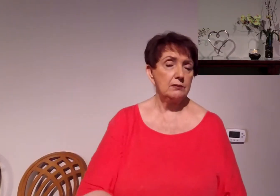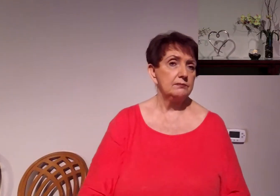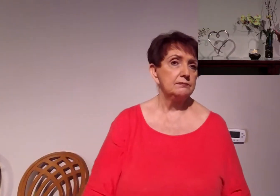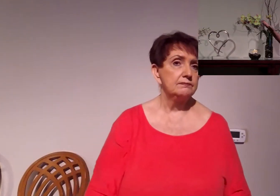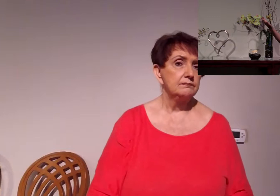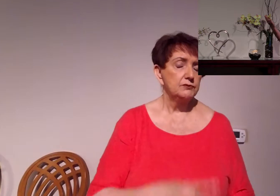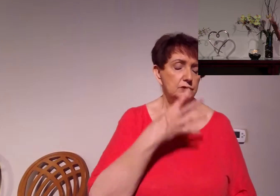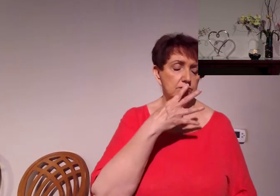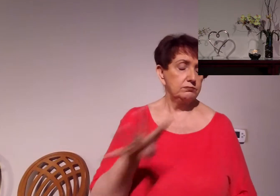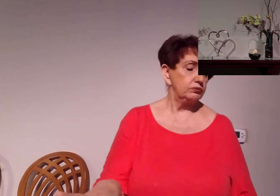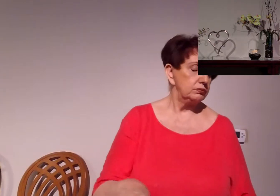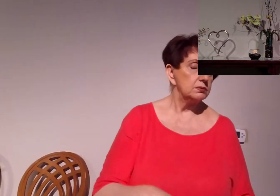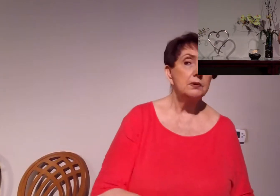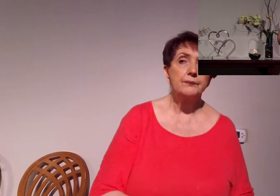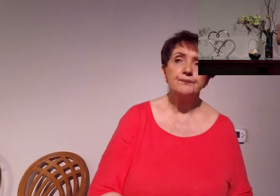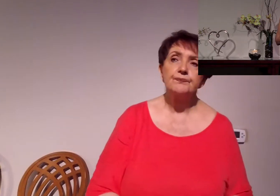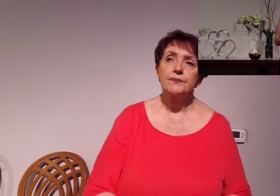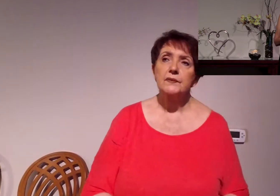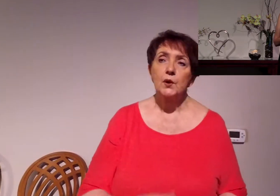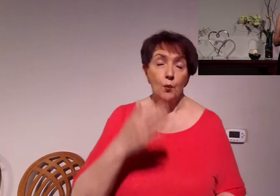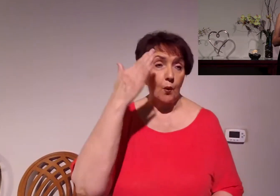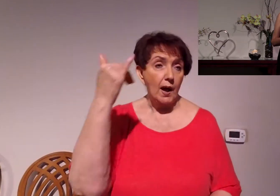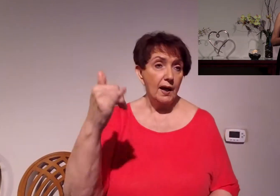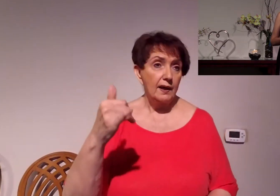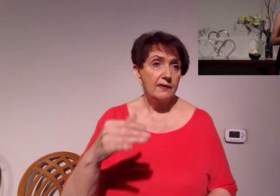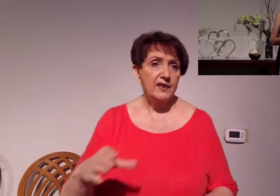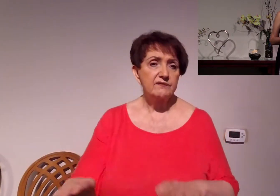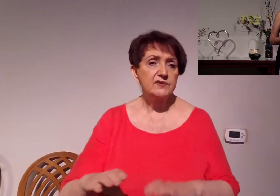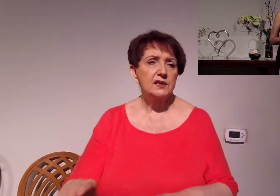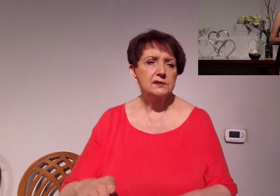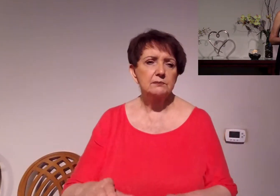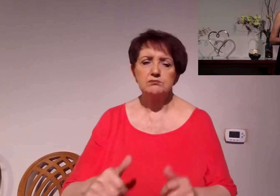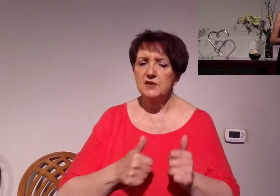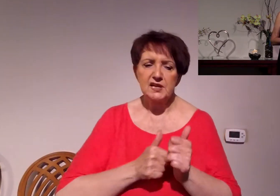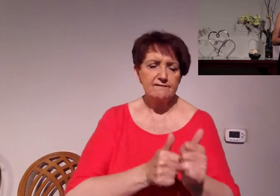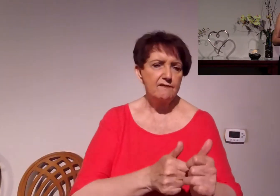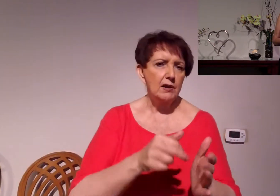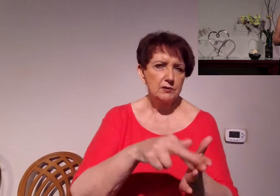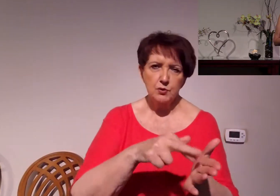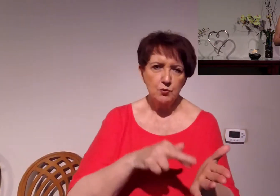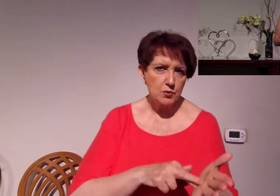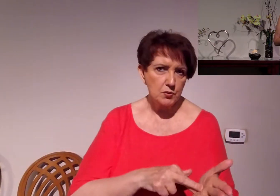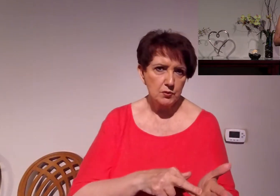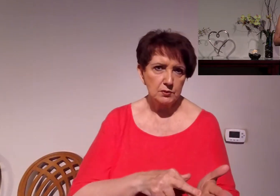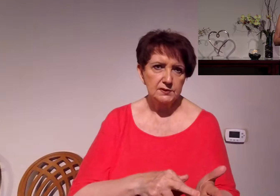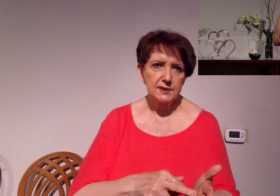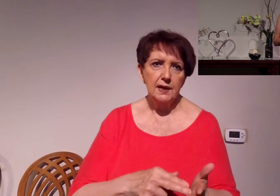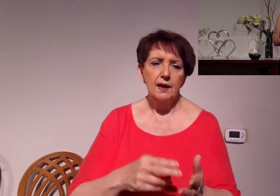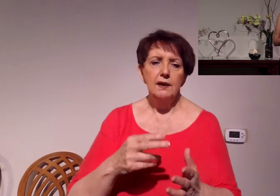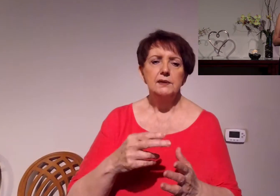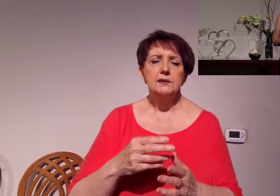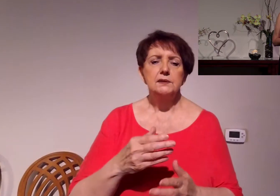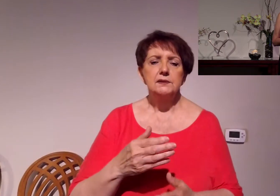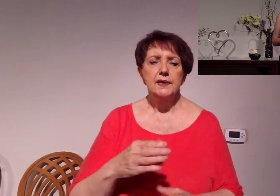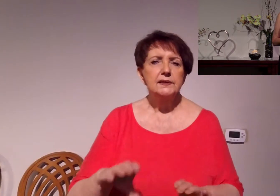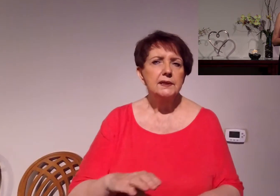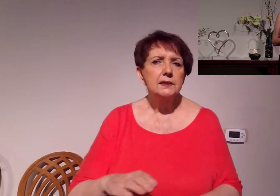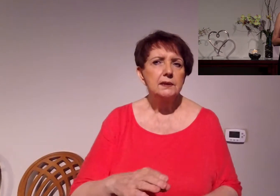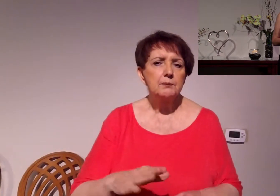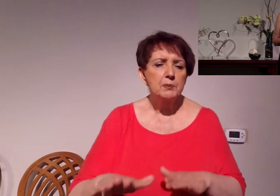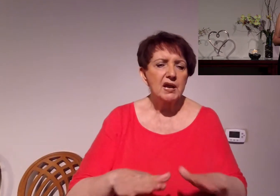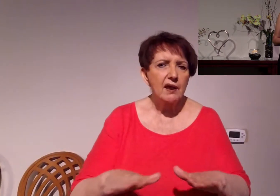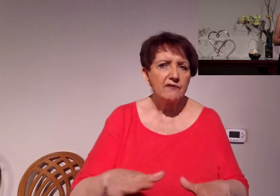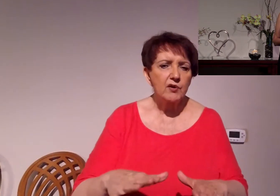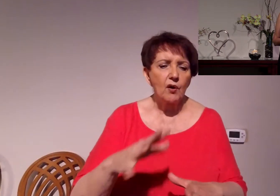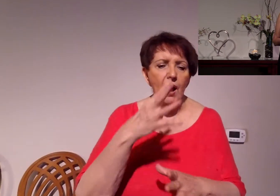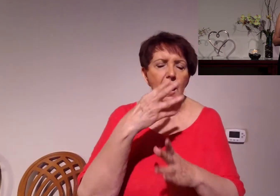because they've done something outside of the values of the community. And